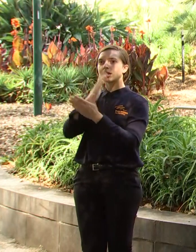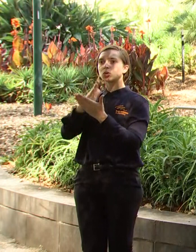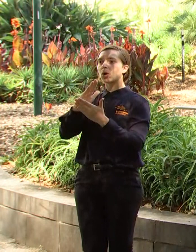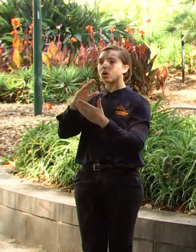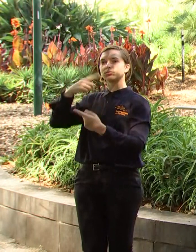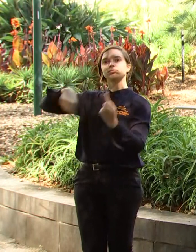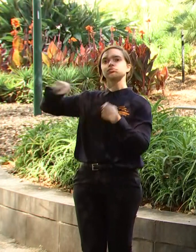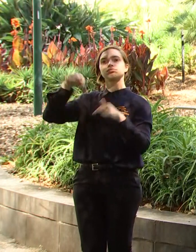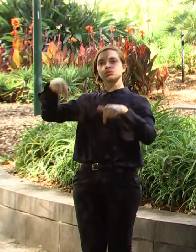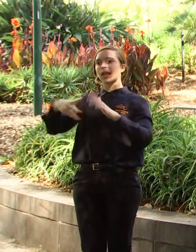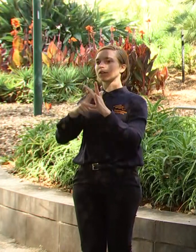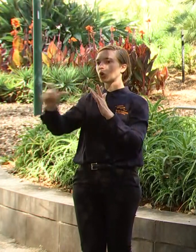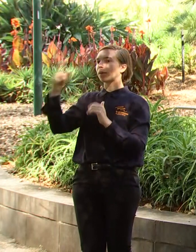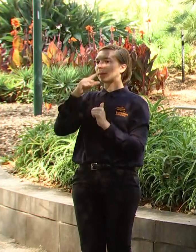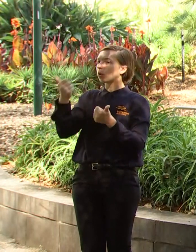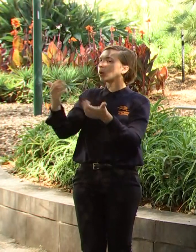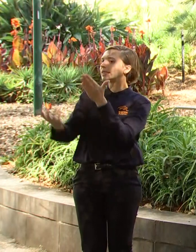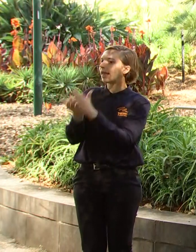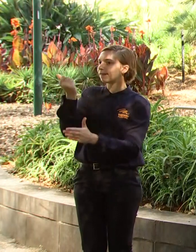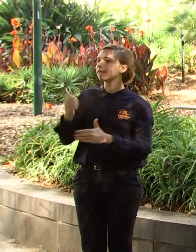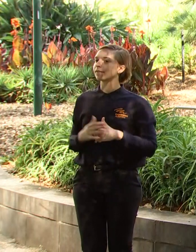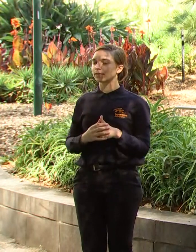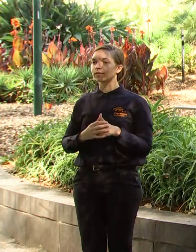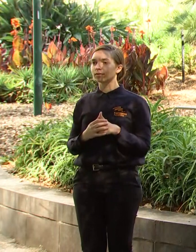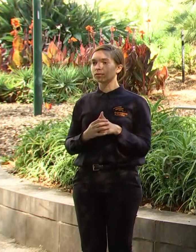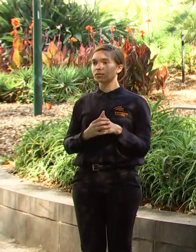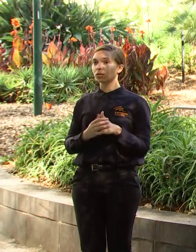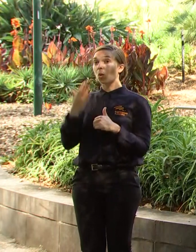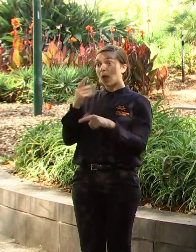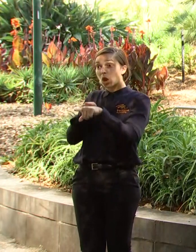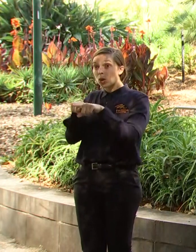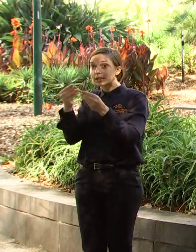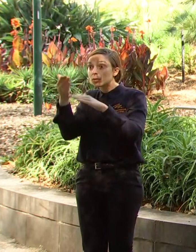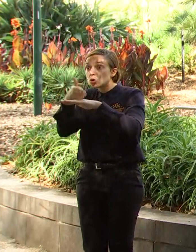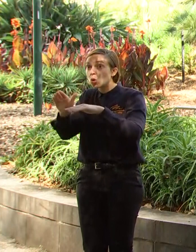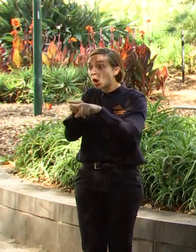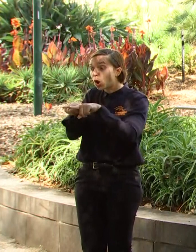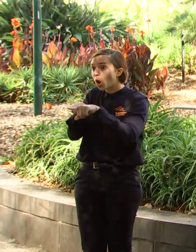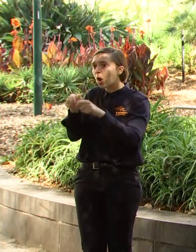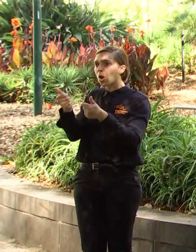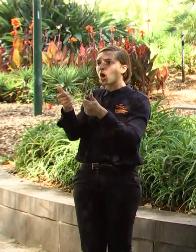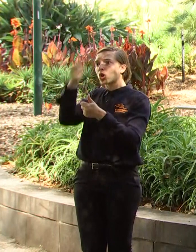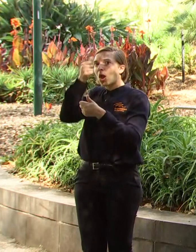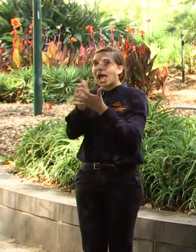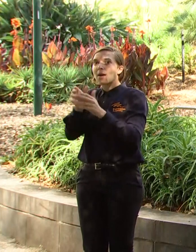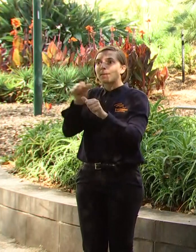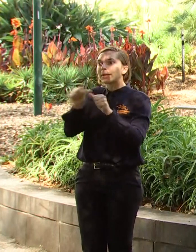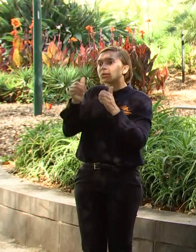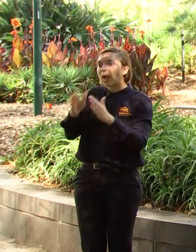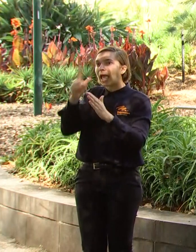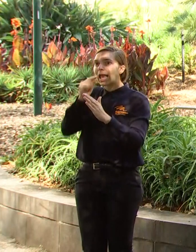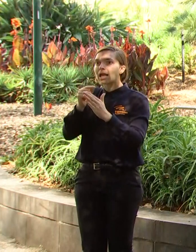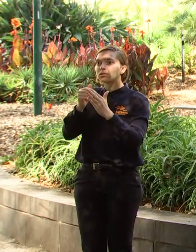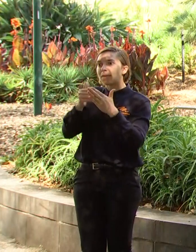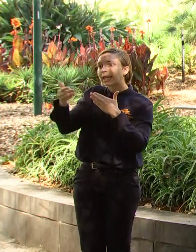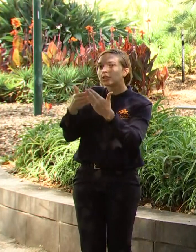it, we think it works, and we're simply saying to people, you should do this too. Because if you've got a problem, everyone's got a problem. This thing travels,